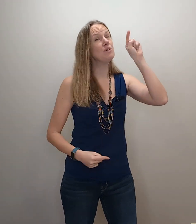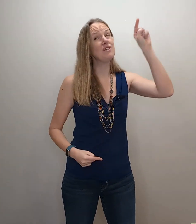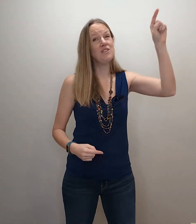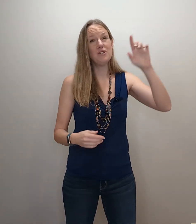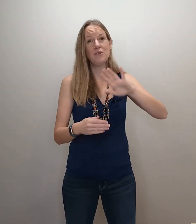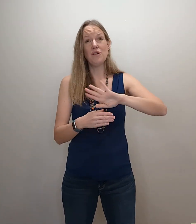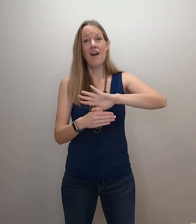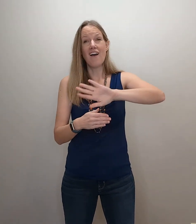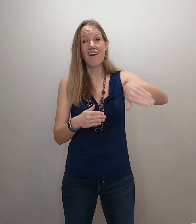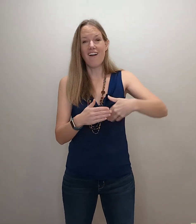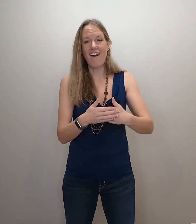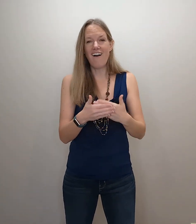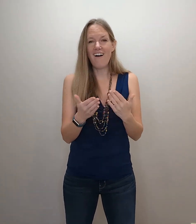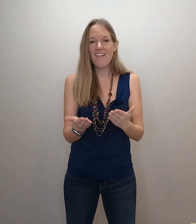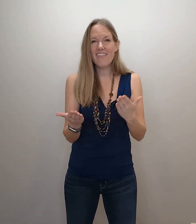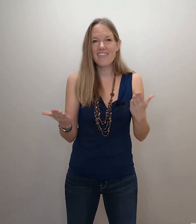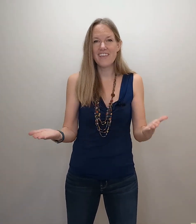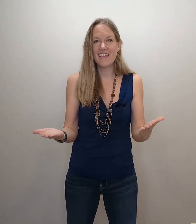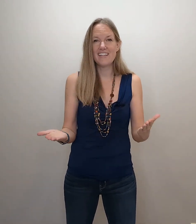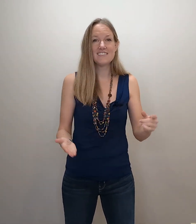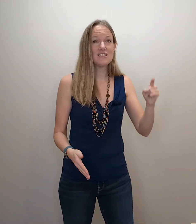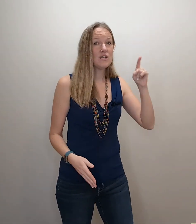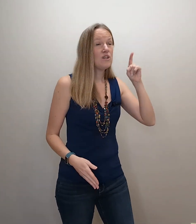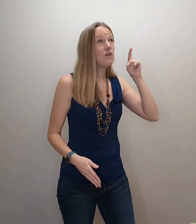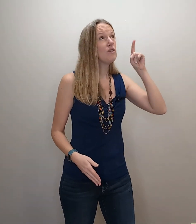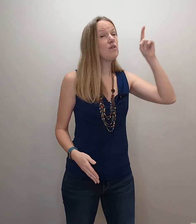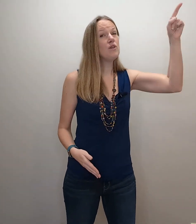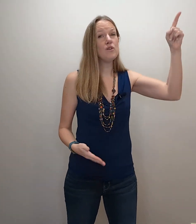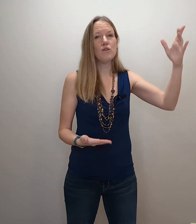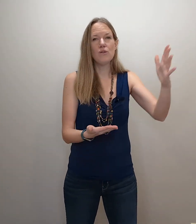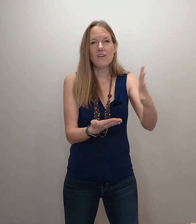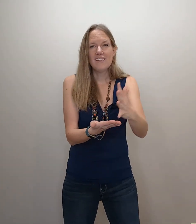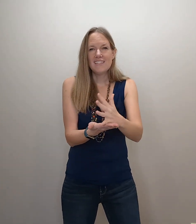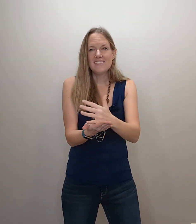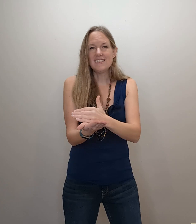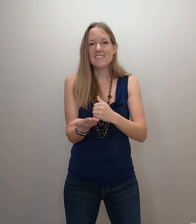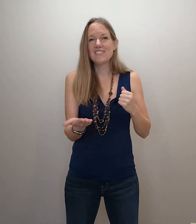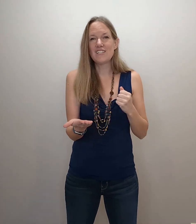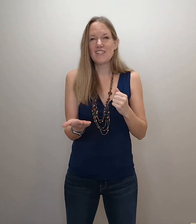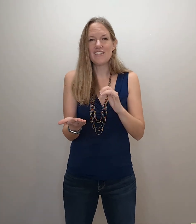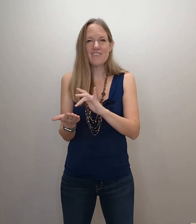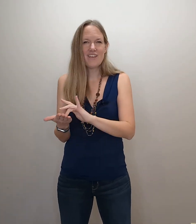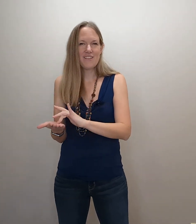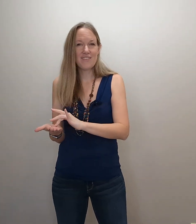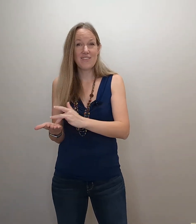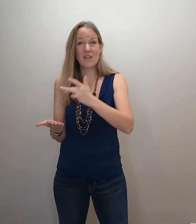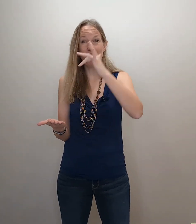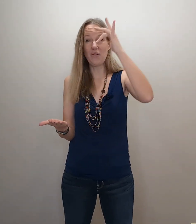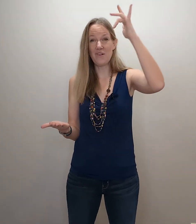to you are all things. You deserve the